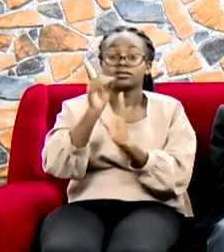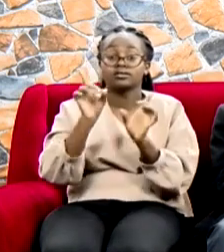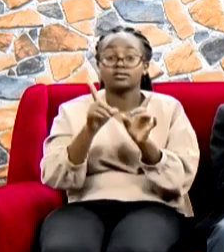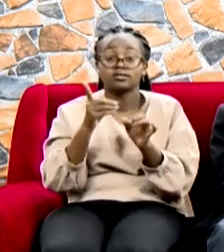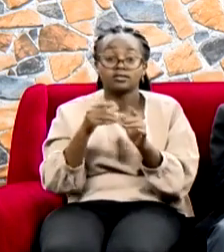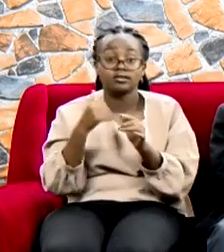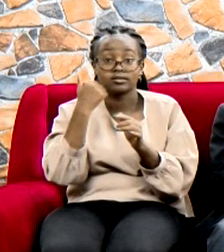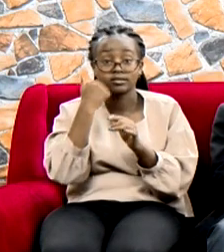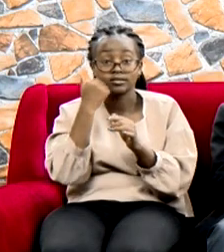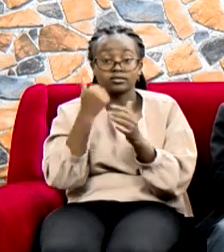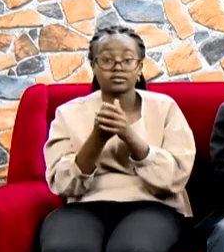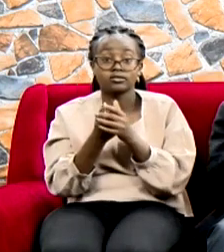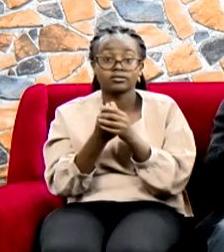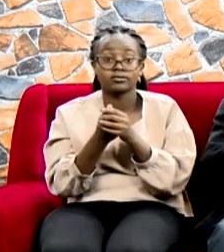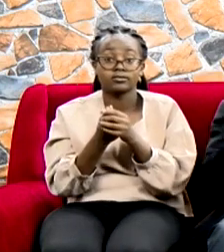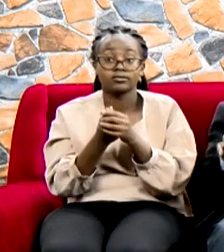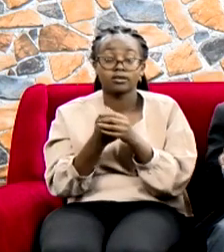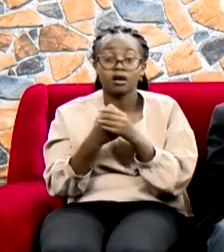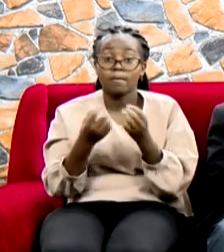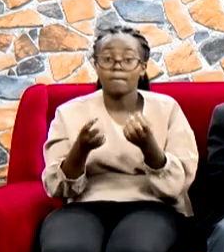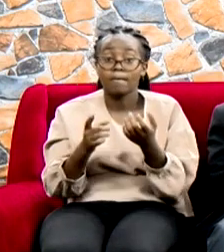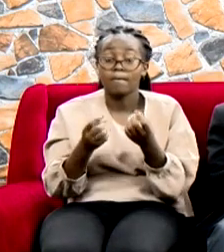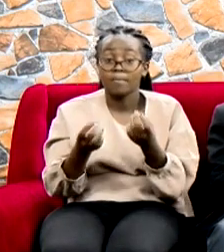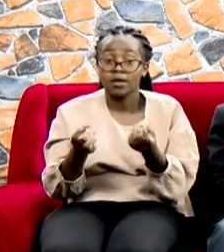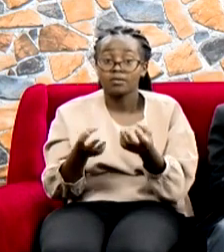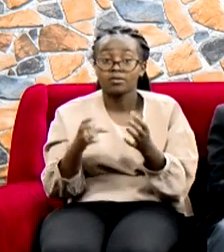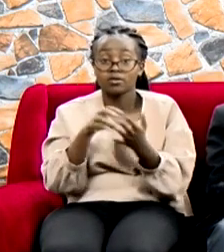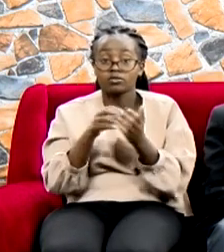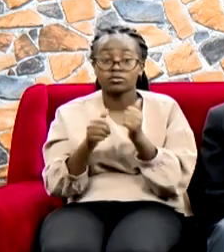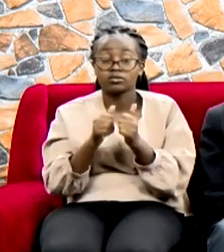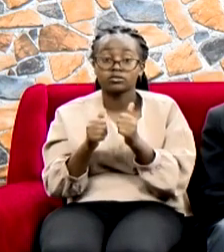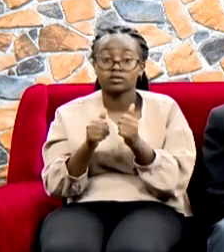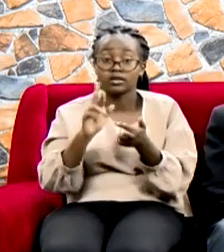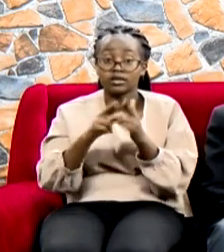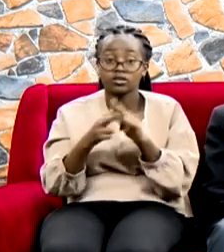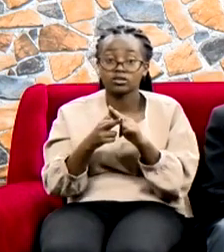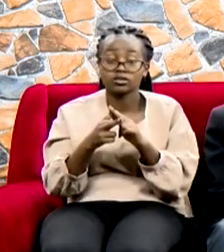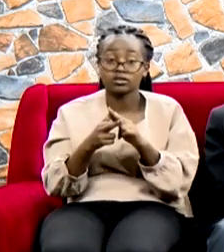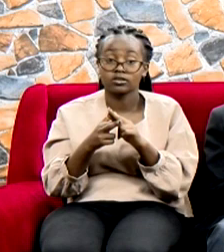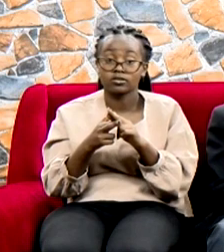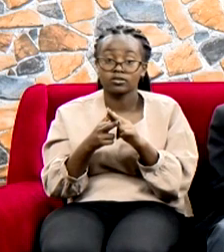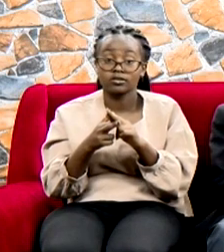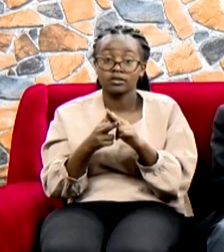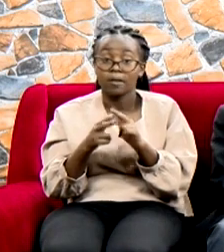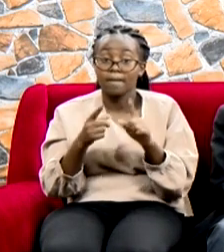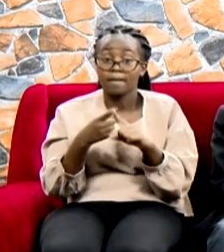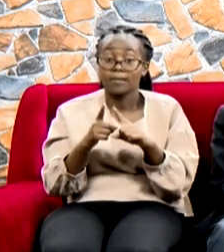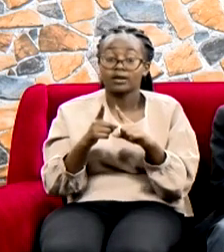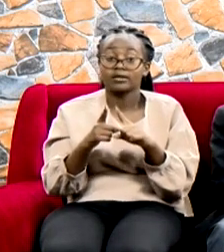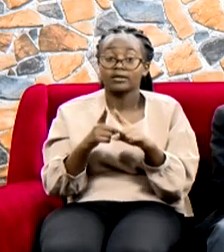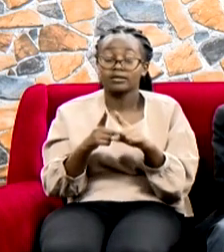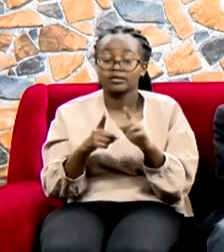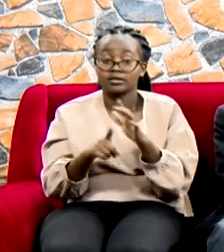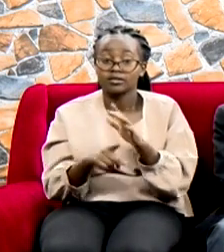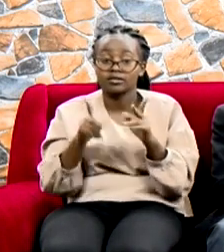or something like that, or Parkinson. No, there are so many other conditions that are related to motor coordination. But in terms of